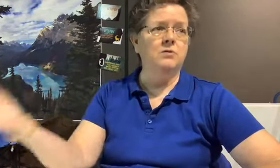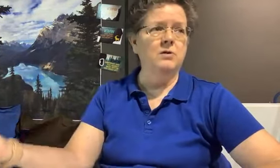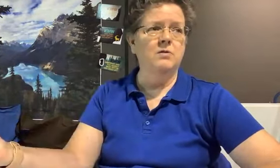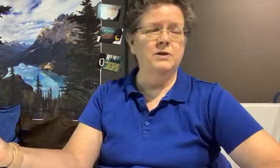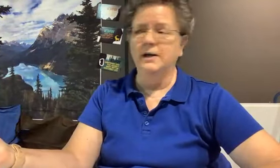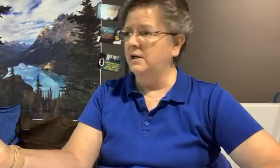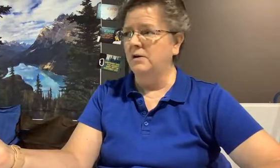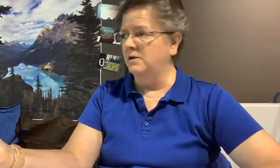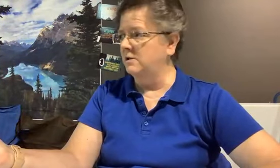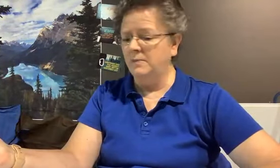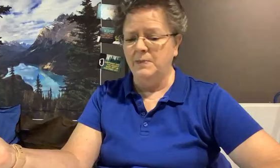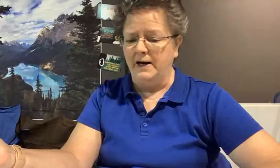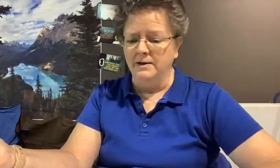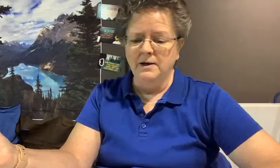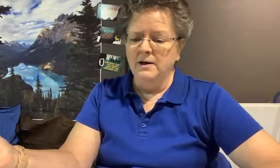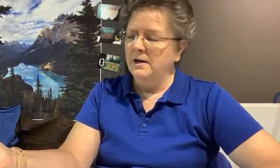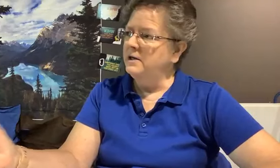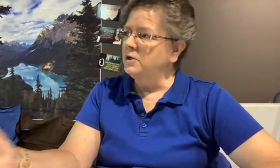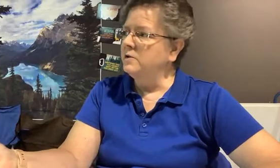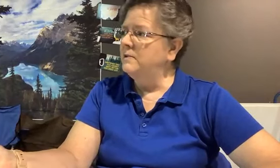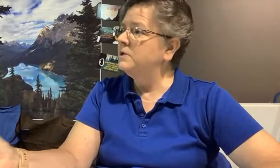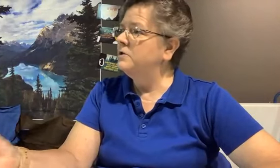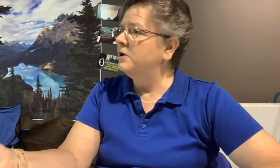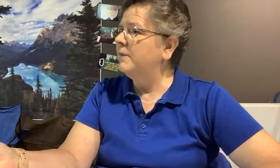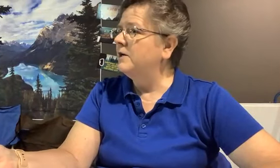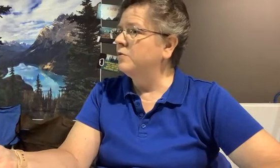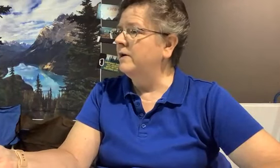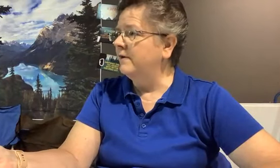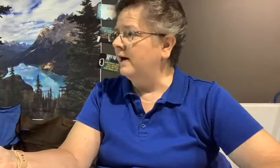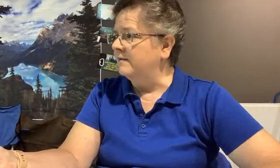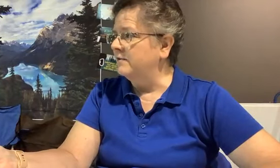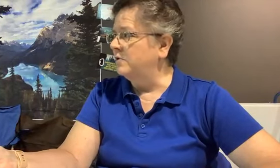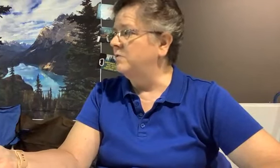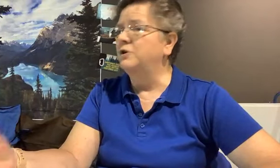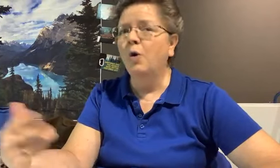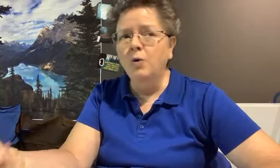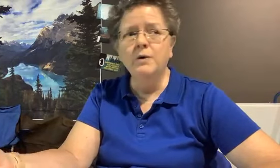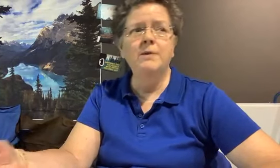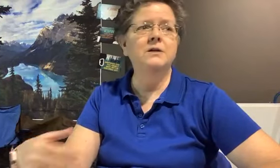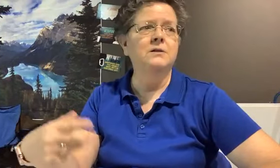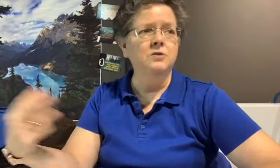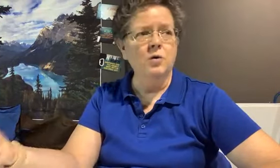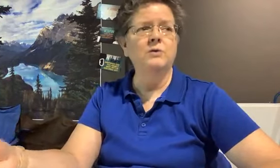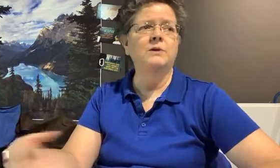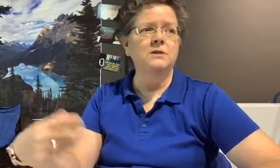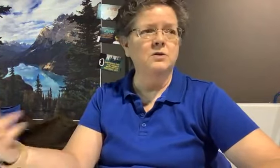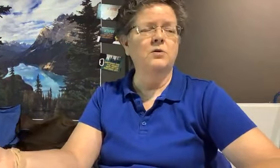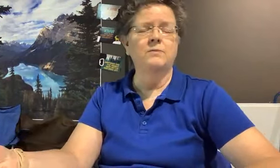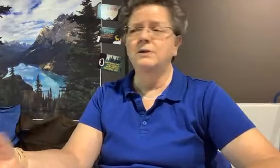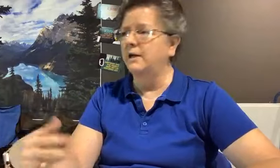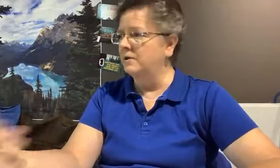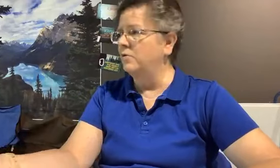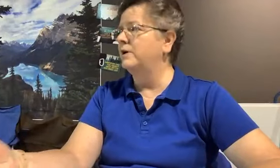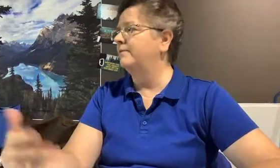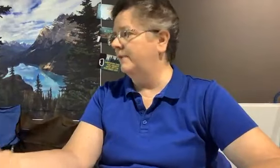going to go into exile, and it's going to be bad. And he told them this in Jeremiah 25. So he told them this, they told them this, he told them this, they ignored it, and then